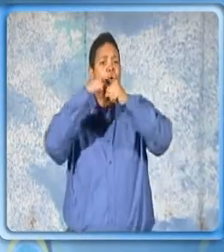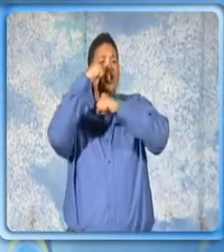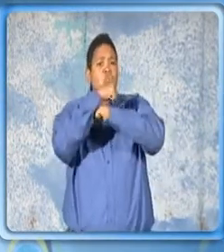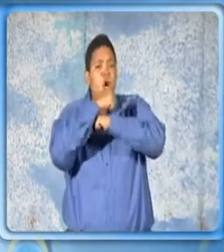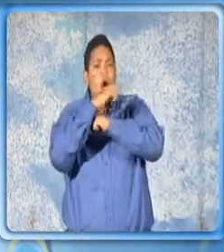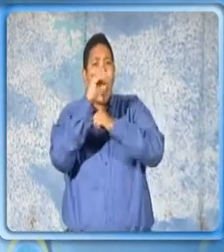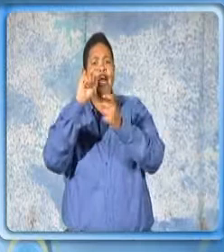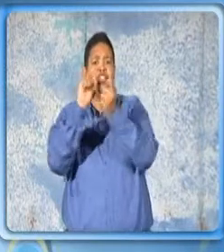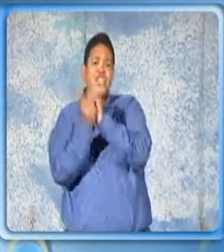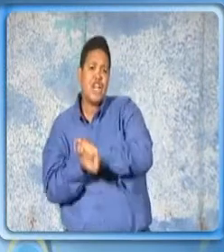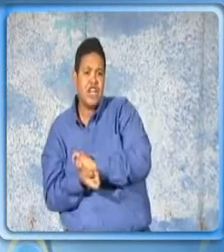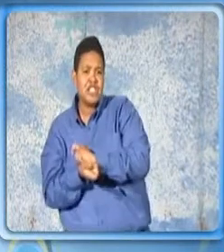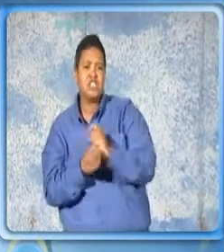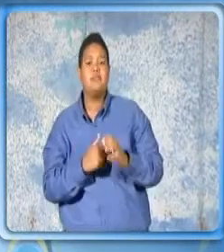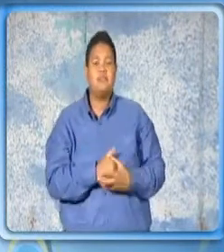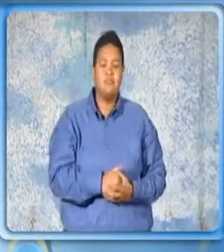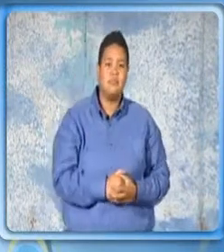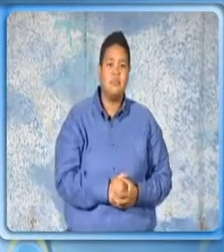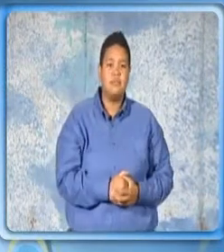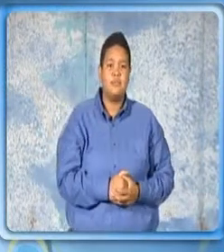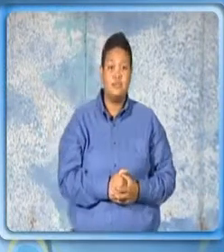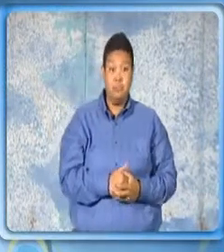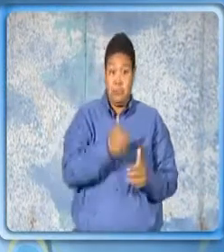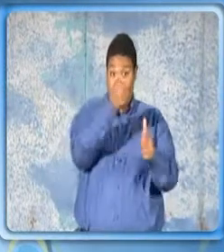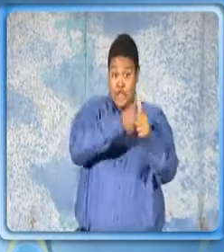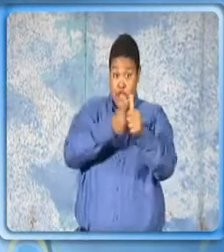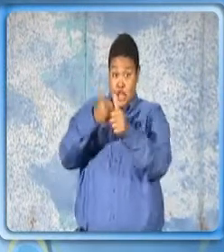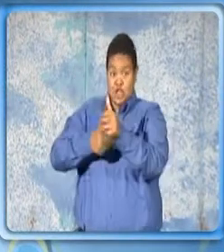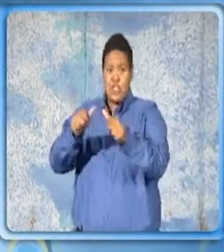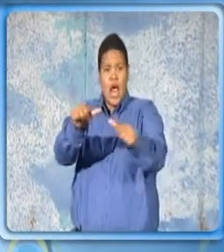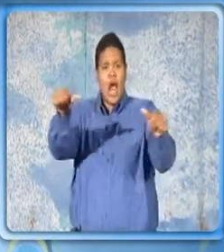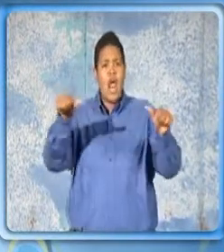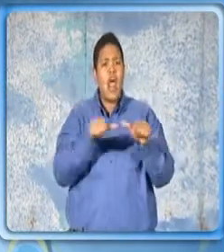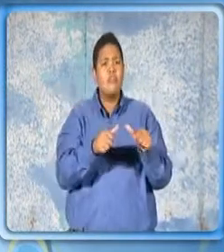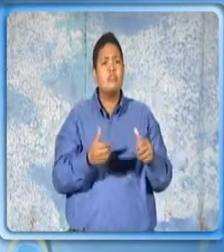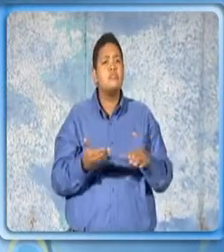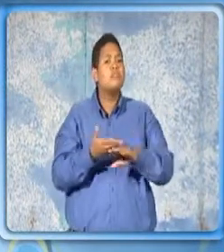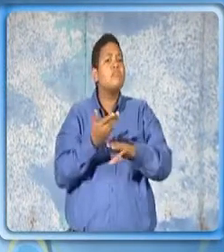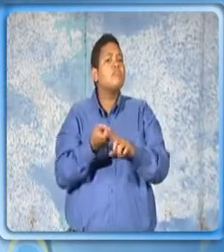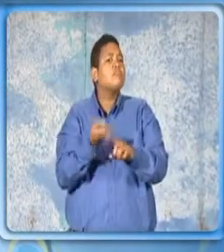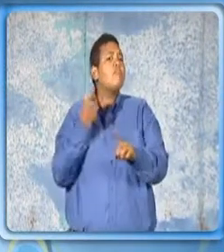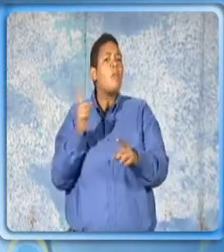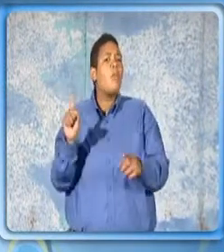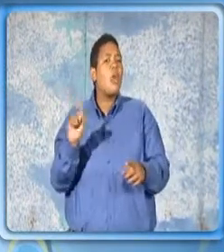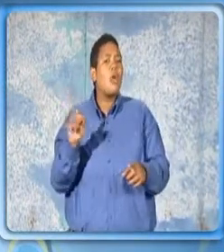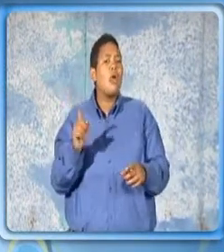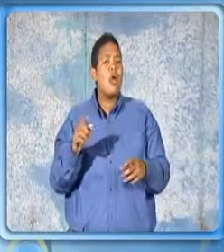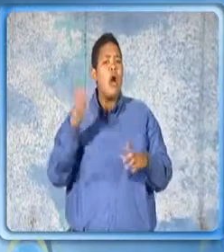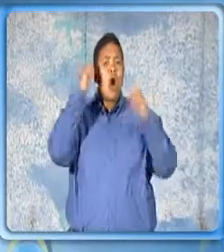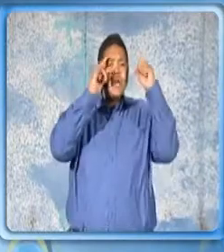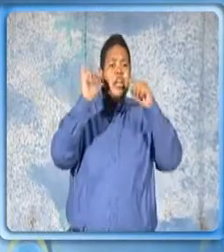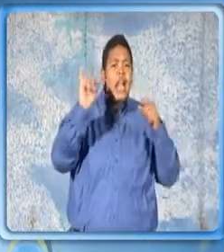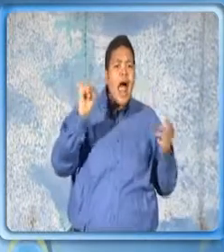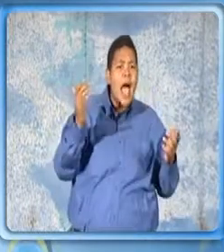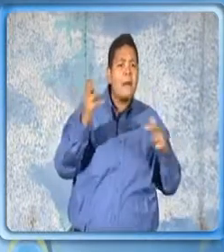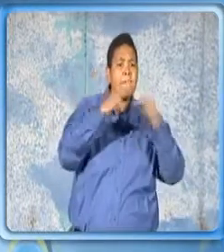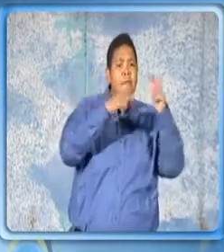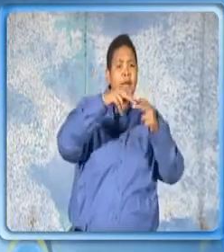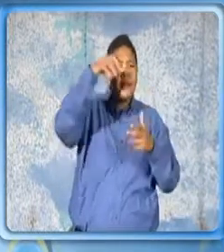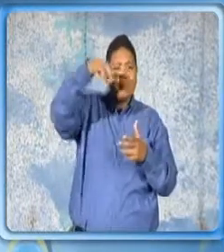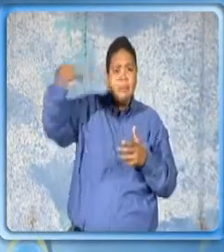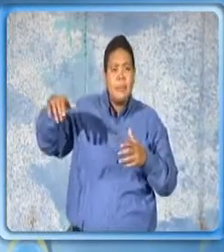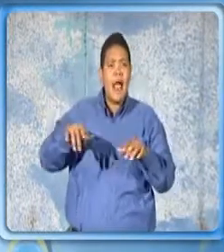and change. Each of these areas arose out of practical concerns like commerce, land